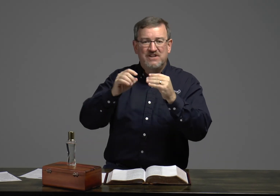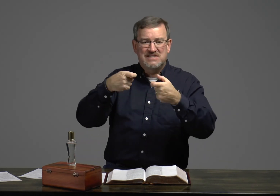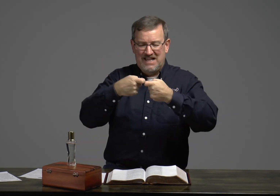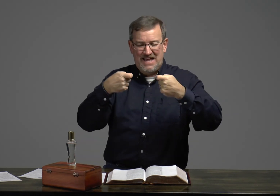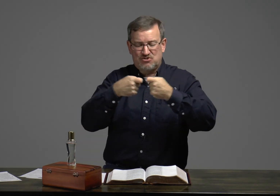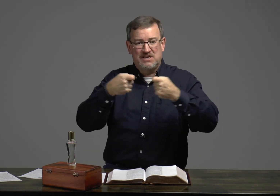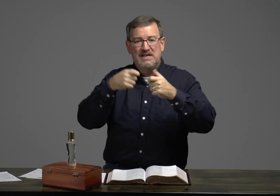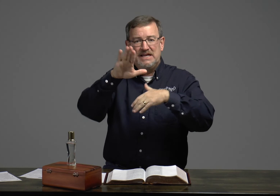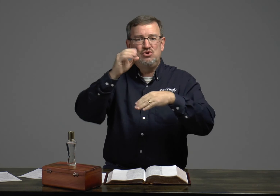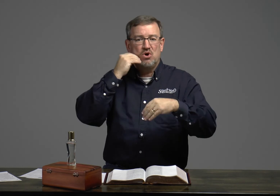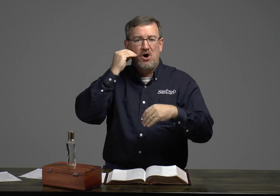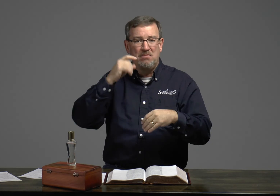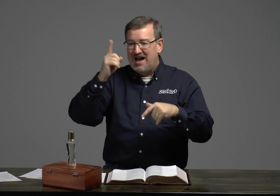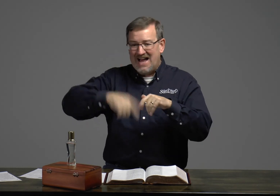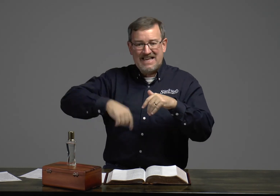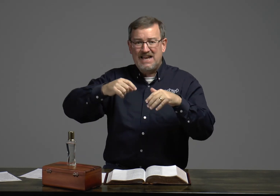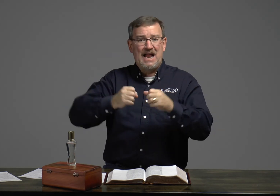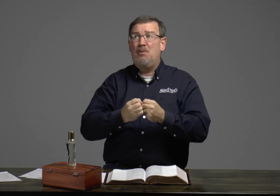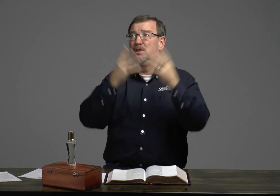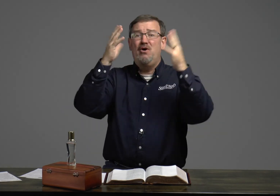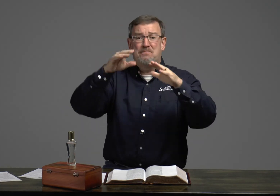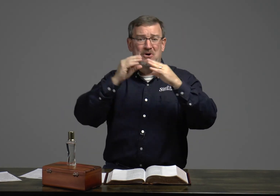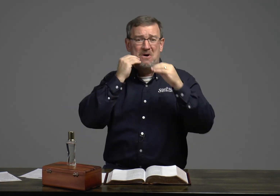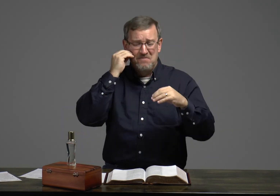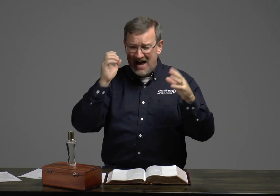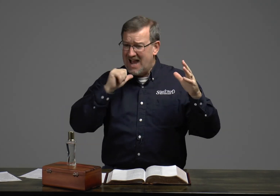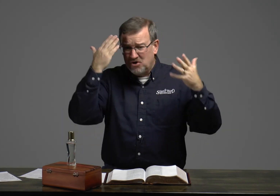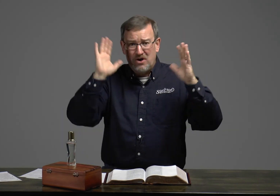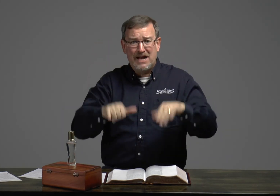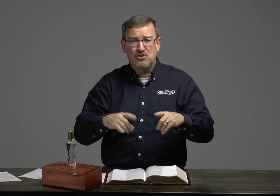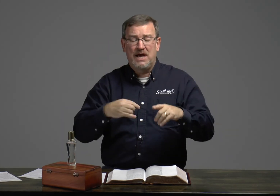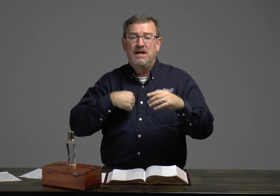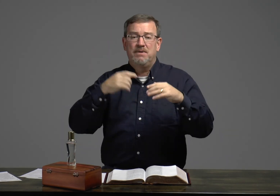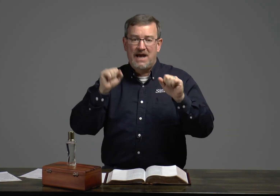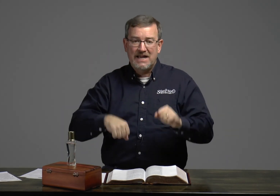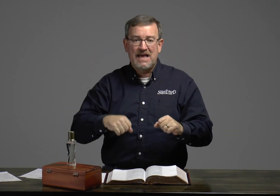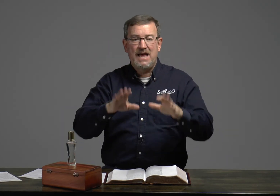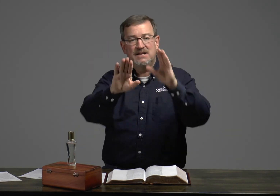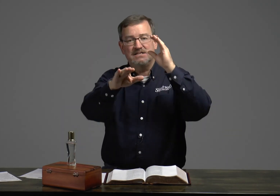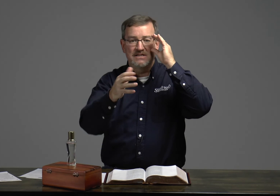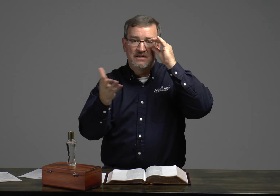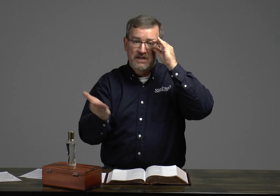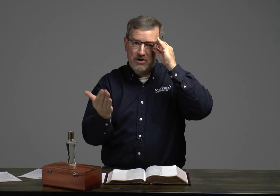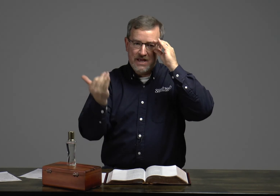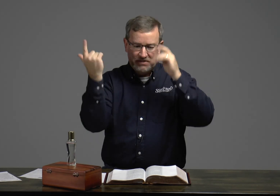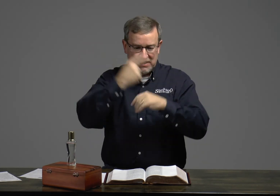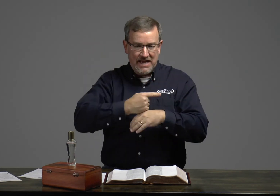the electric in your home. I cannot. I'll blow up your home. I don't know how to do that, but I can. Listen, here I am today.